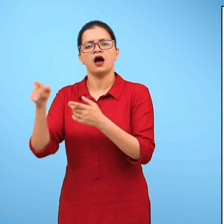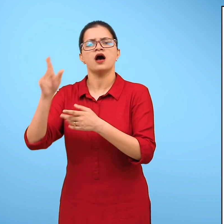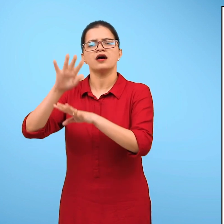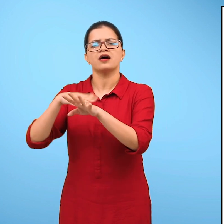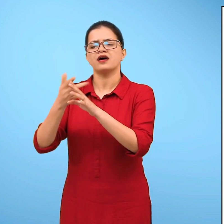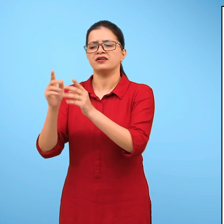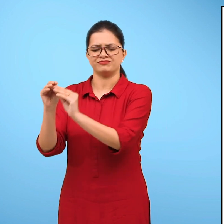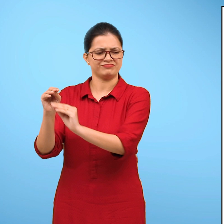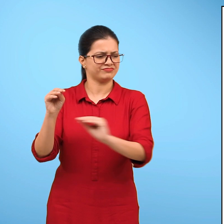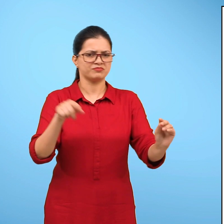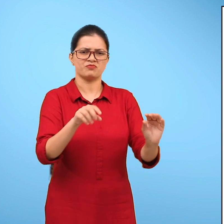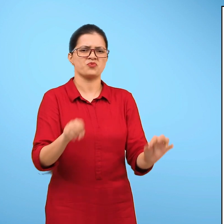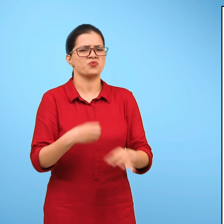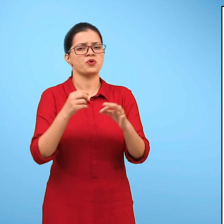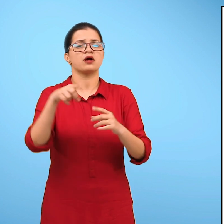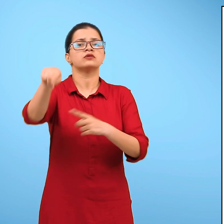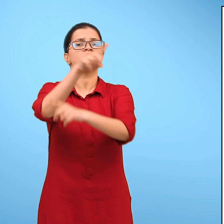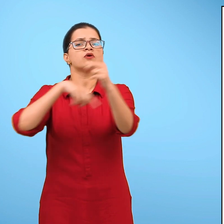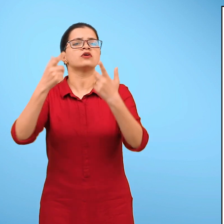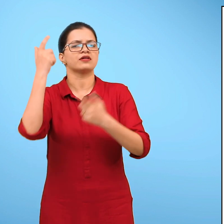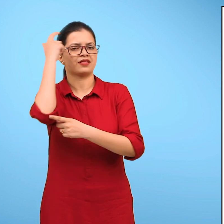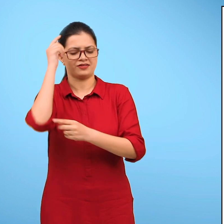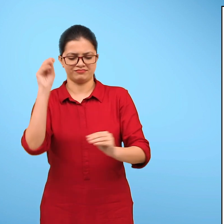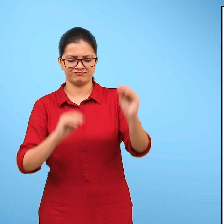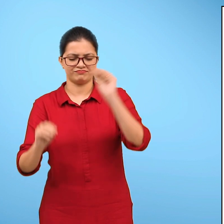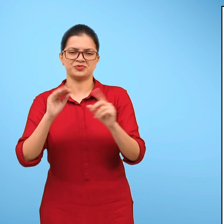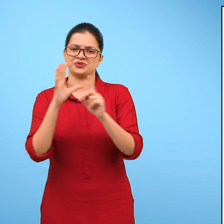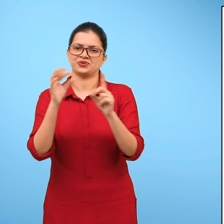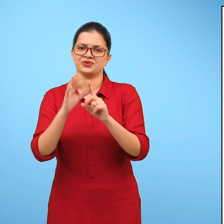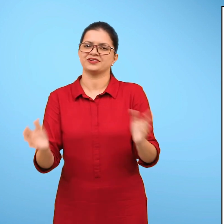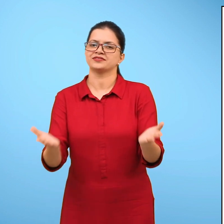Rest of the table is left blank. Fill this table according to your observation.